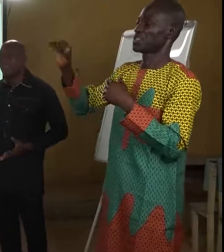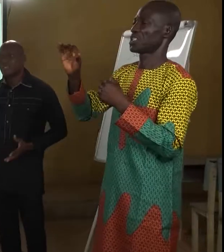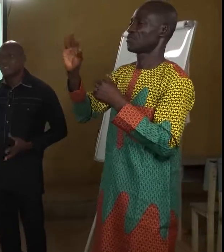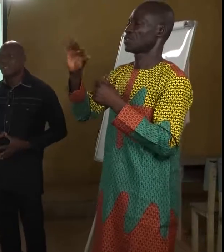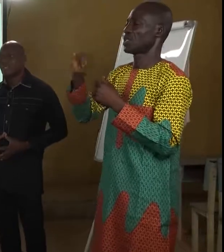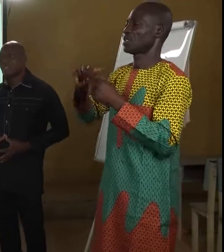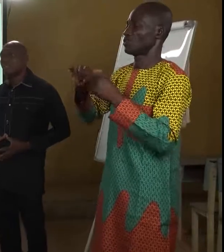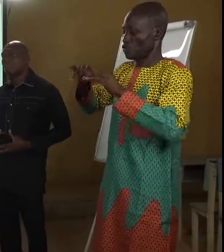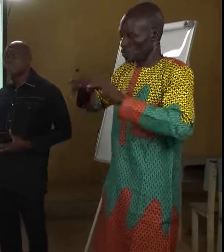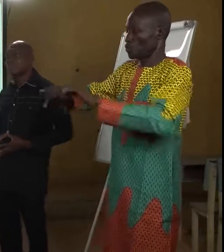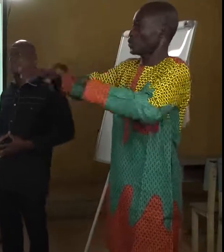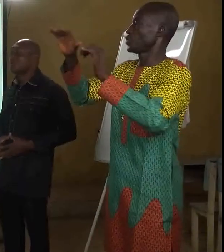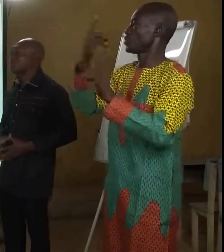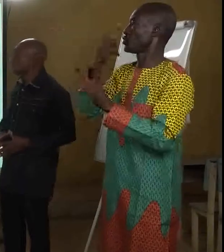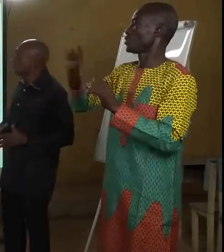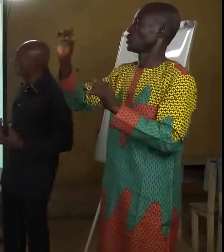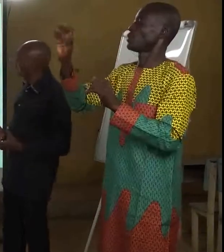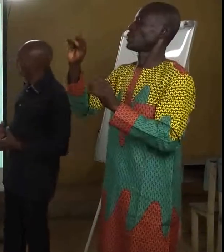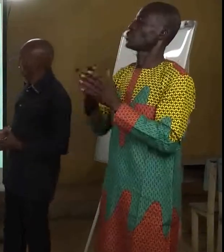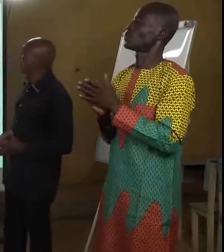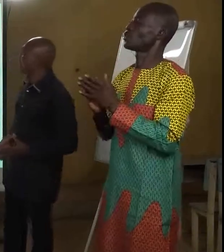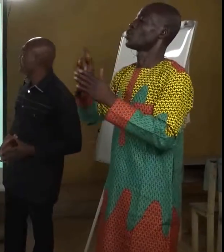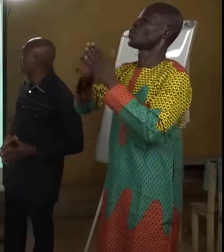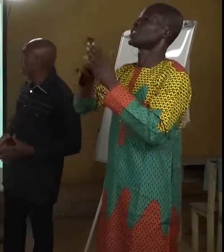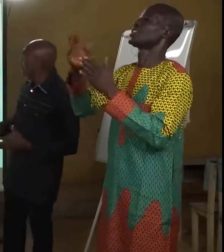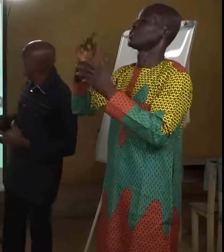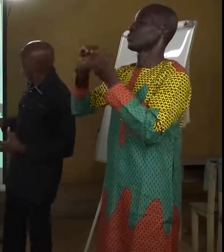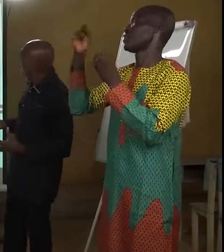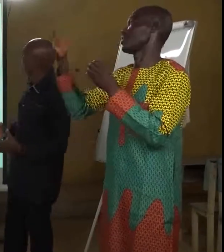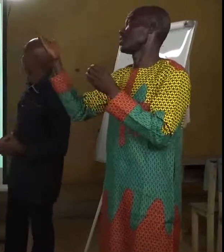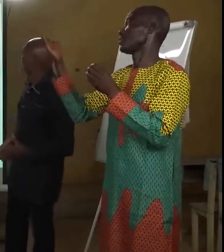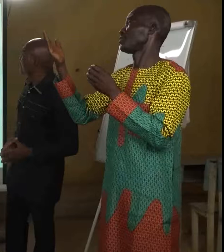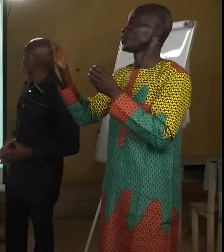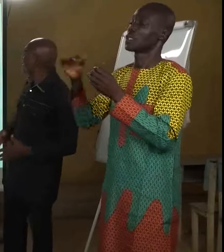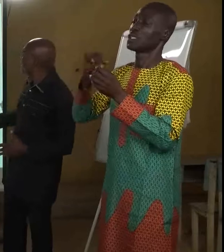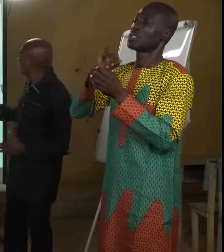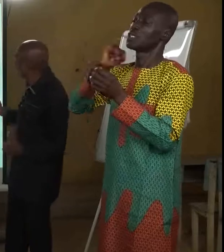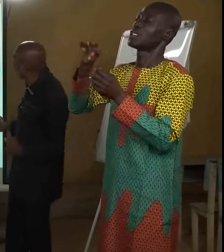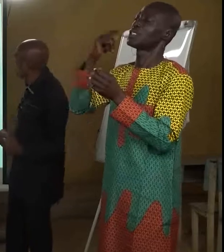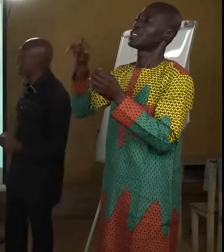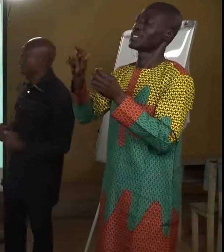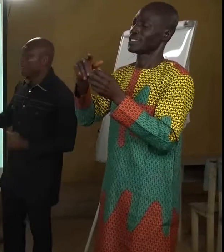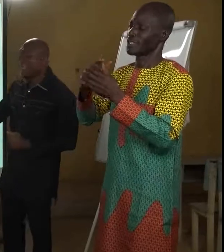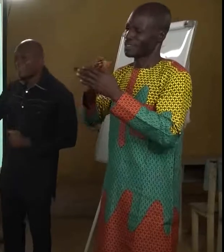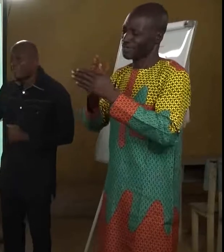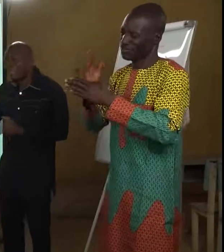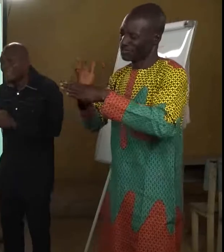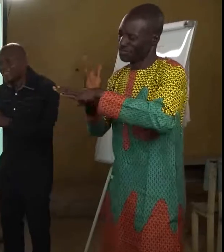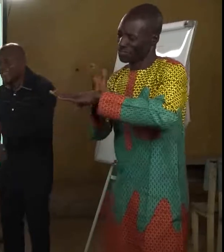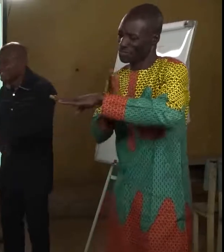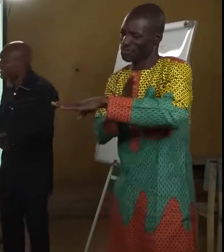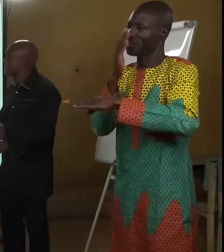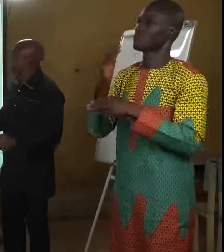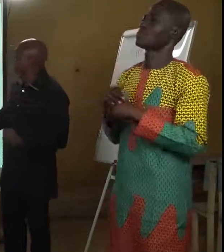and persistent inflation. What is ordinary inflation? Ordinary inflation is the gradual or